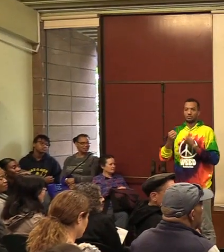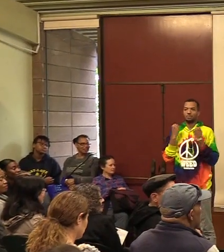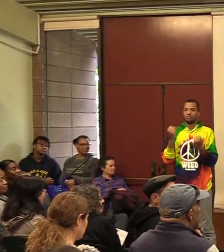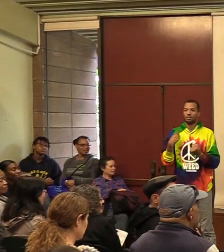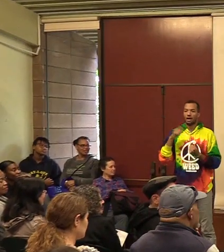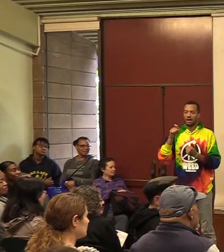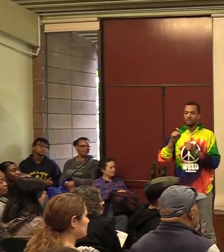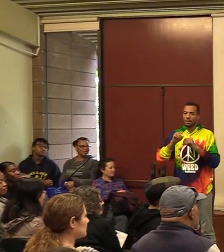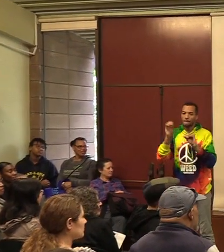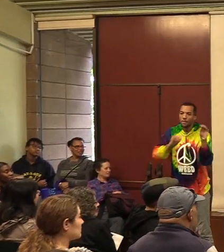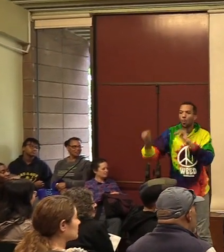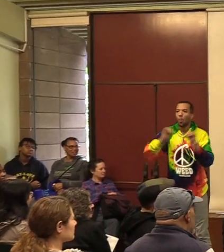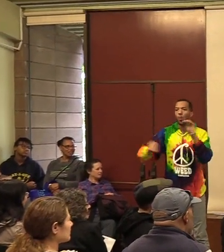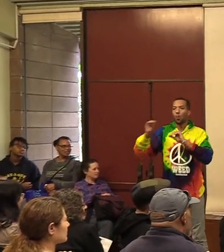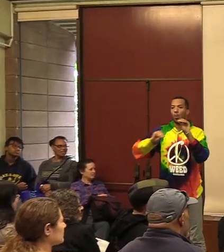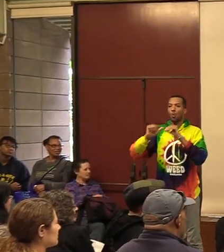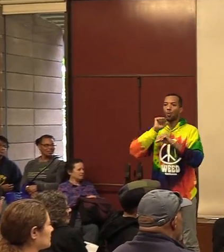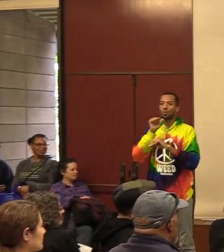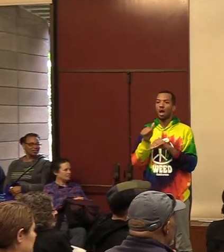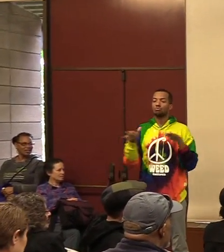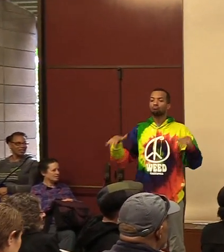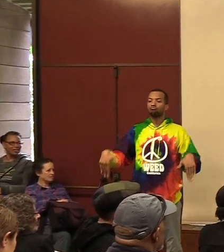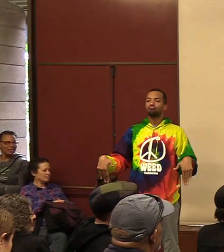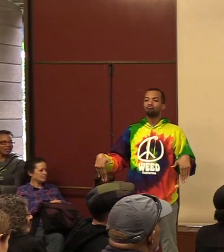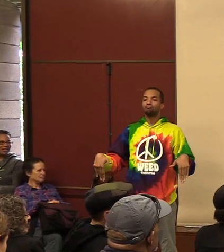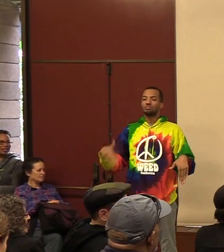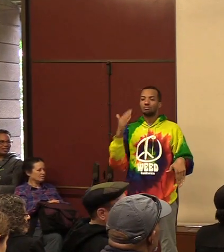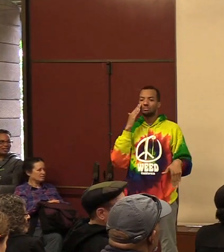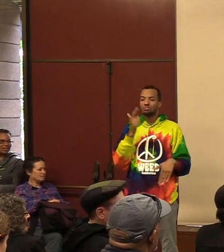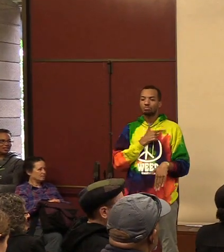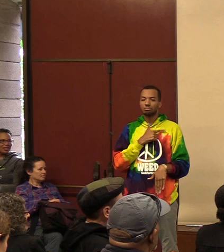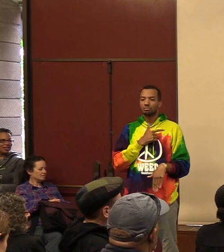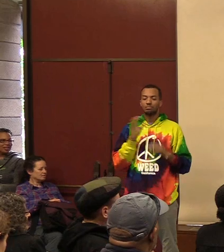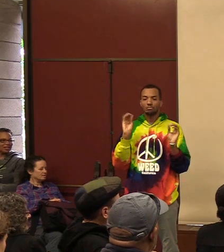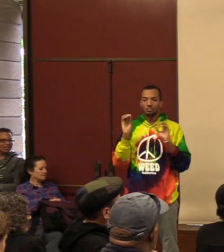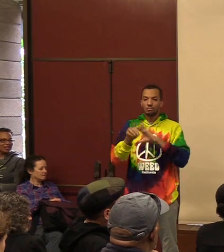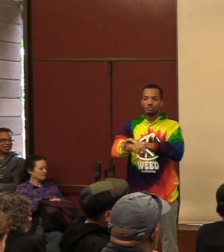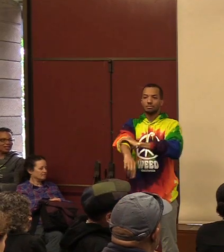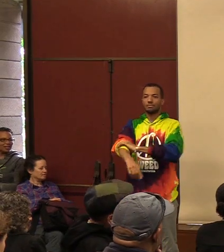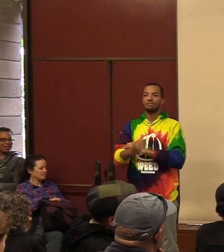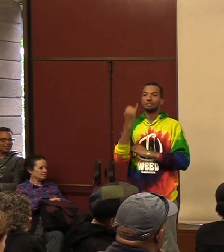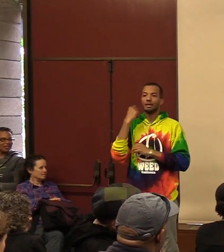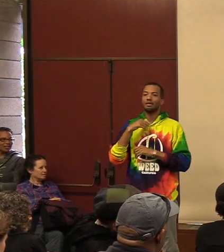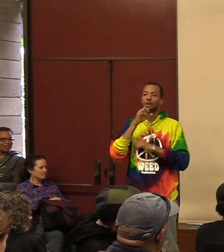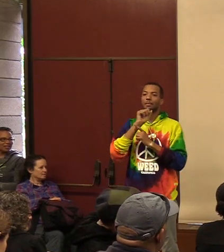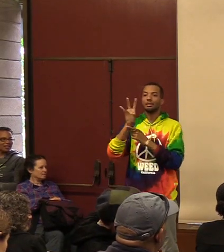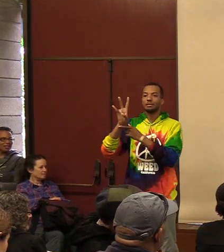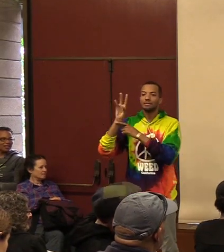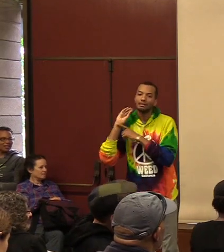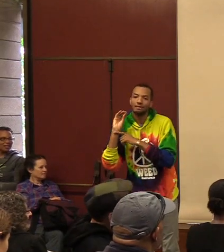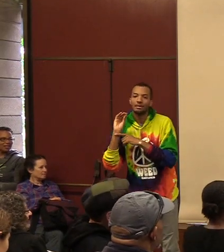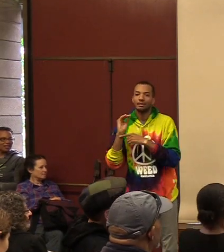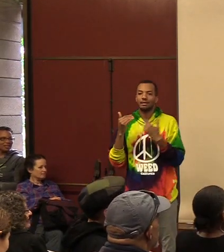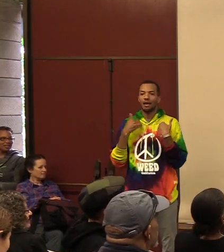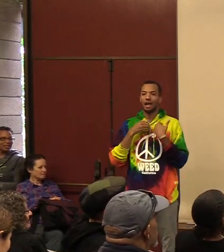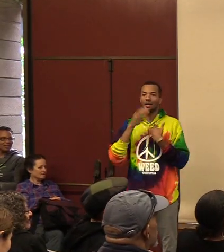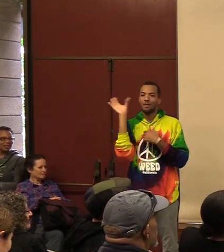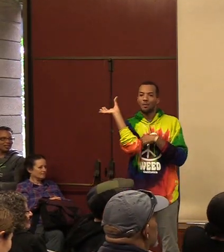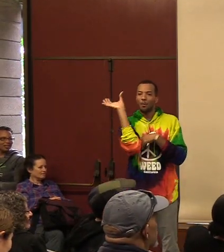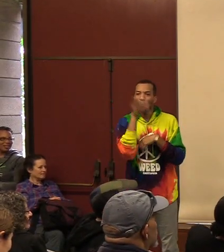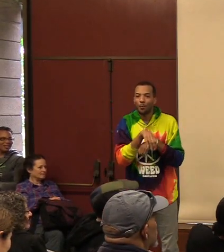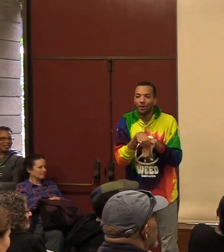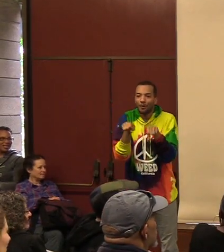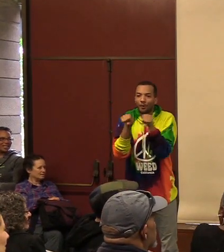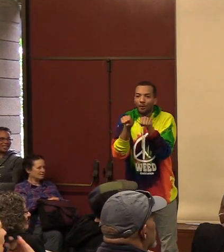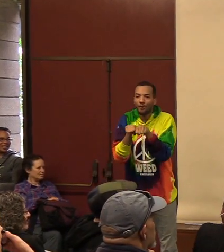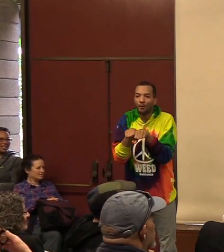was determined that I was gonna turn 50 and put them little soft, weird shoes on, get a little crooked wig and a smock,